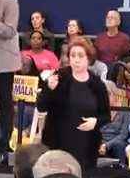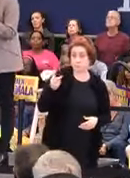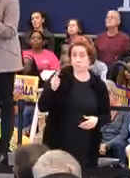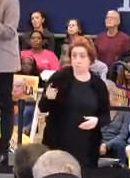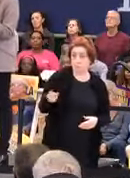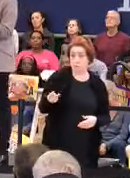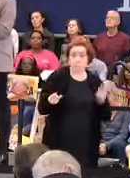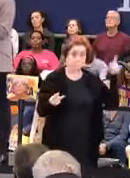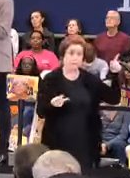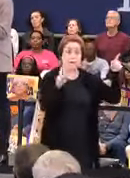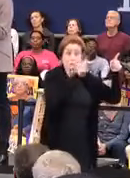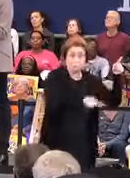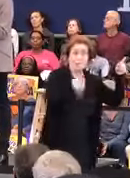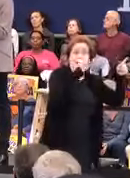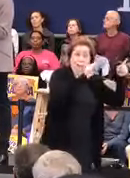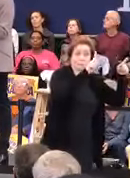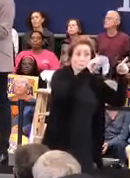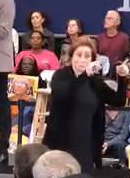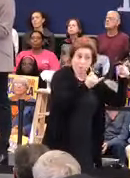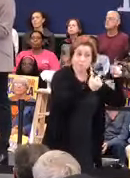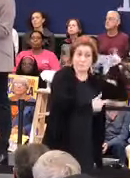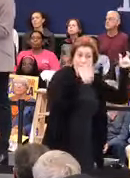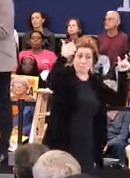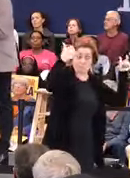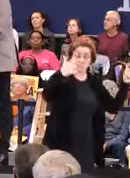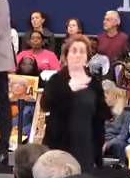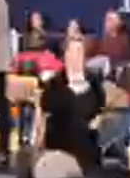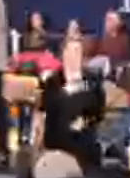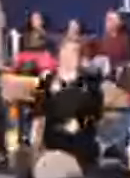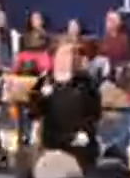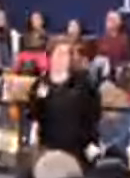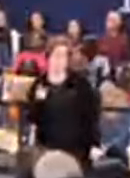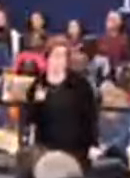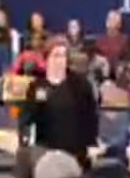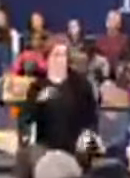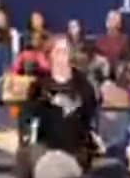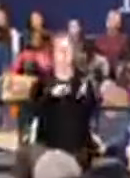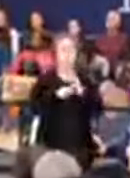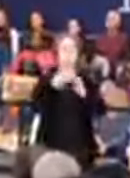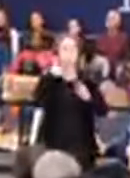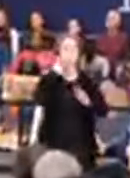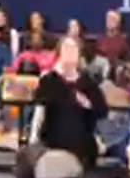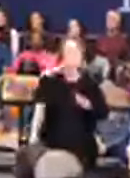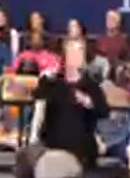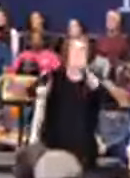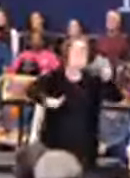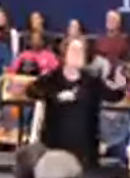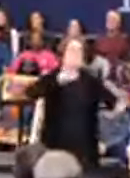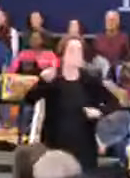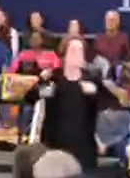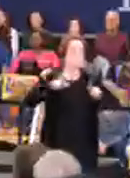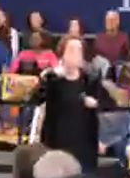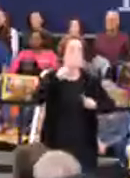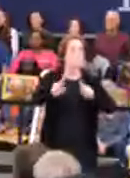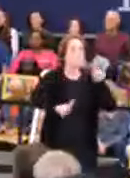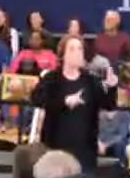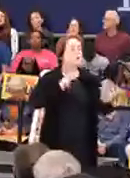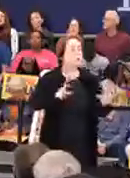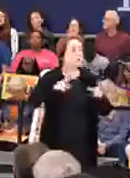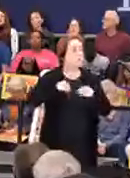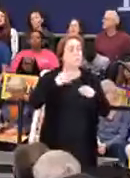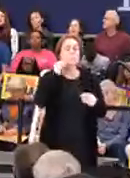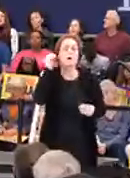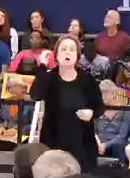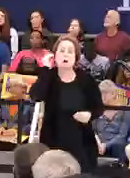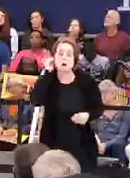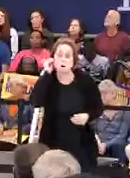the United States Department of Justice, meant for the people standing for homeowners who had been the subject